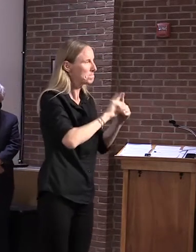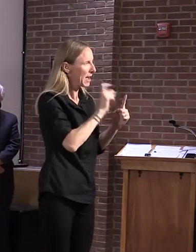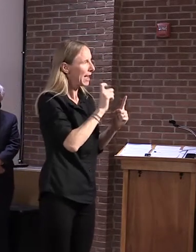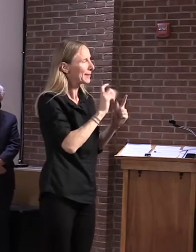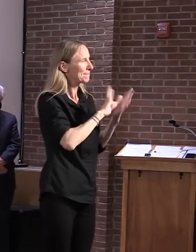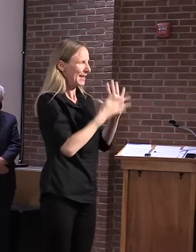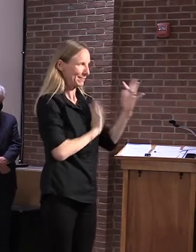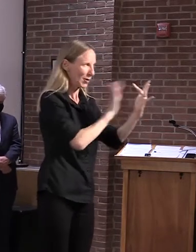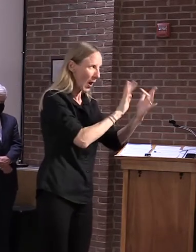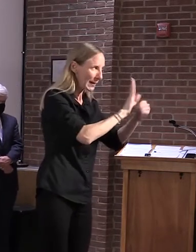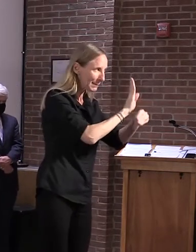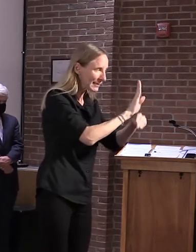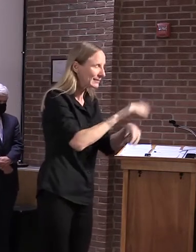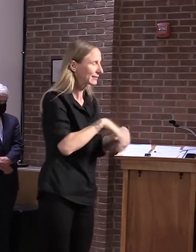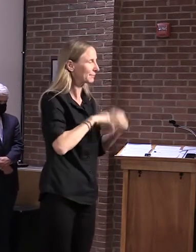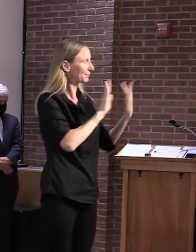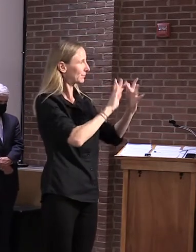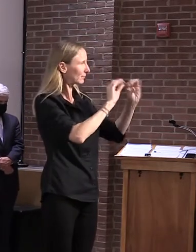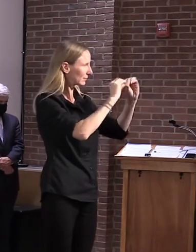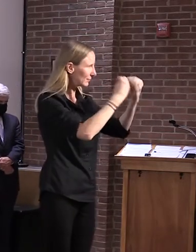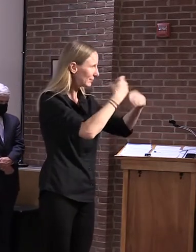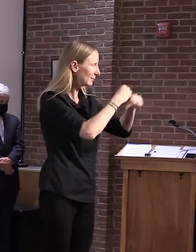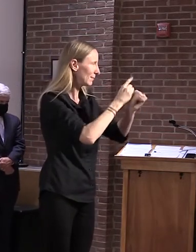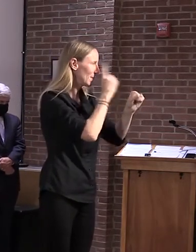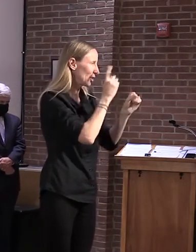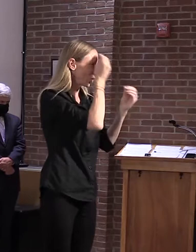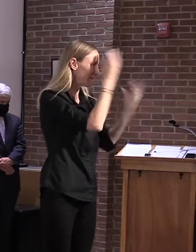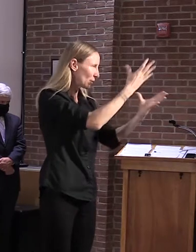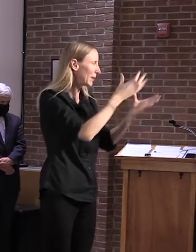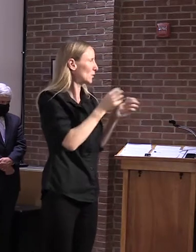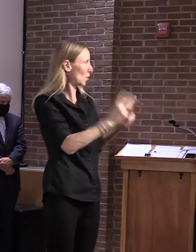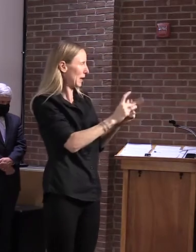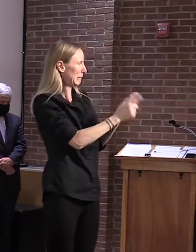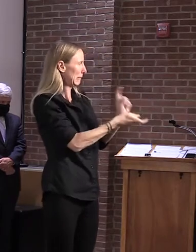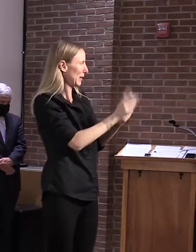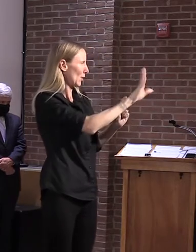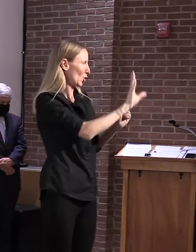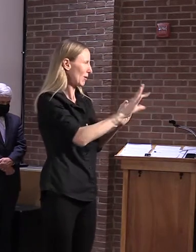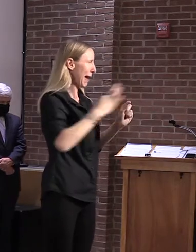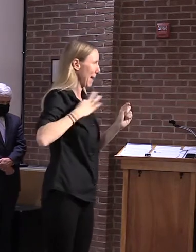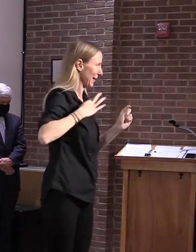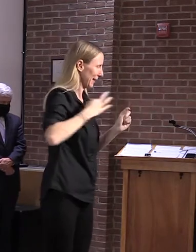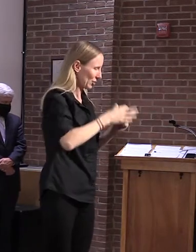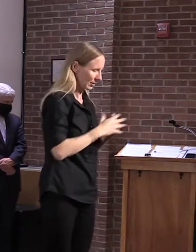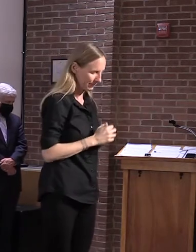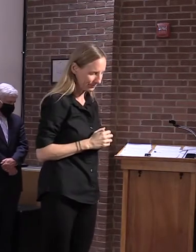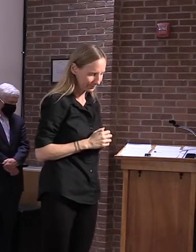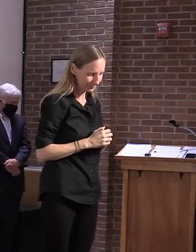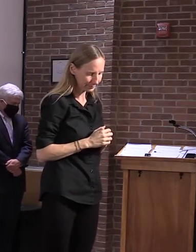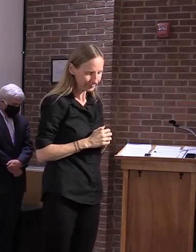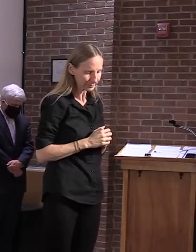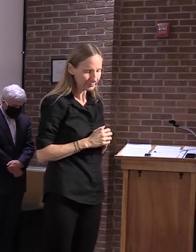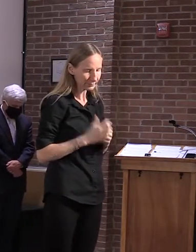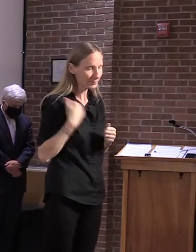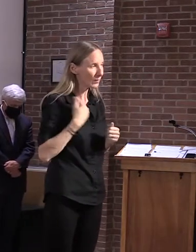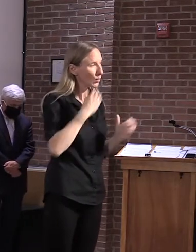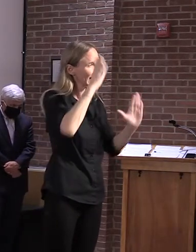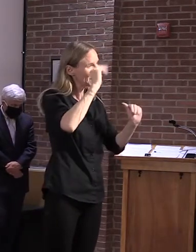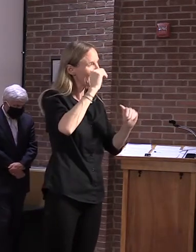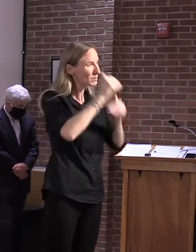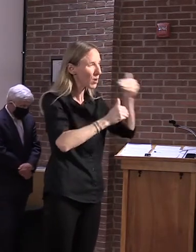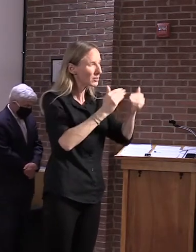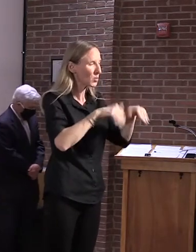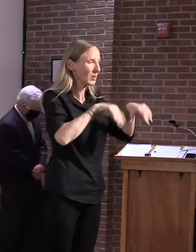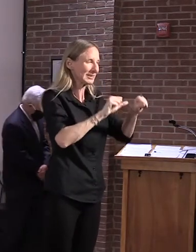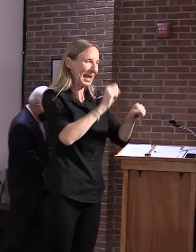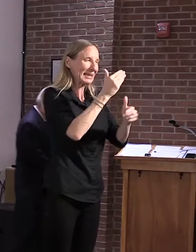out to the business or the organization and check on information or amend their application. We expect this process will take some time